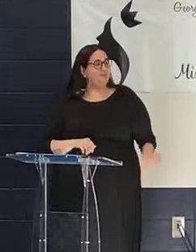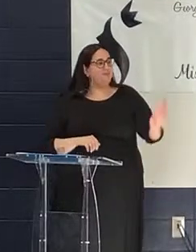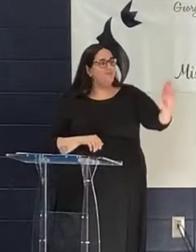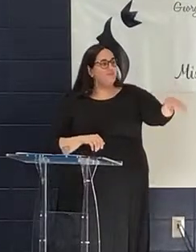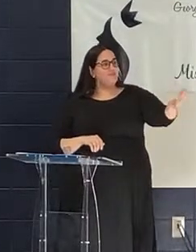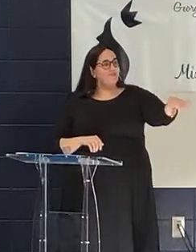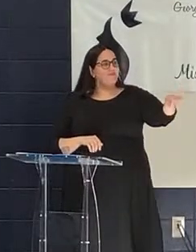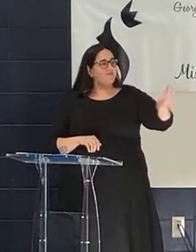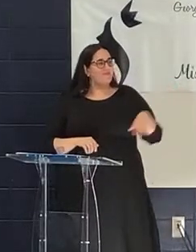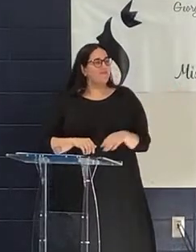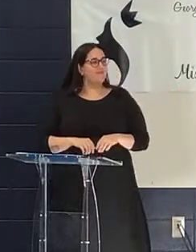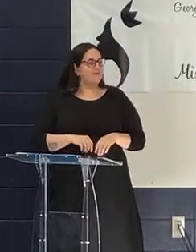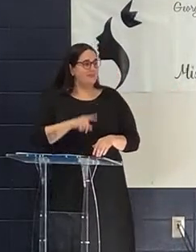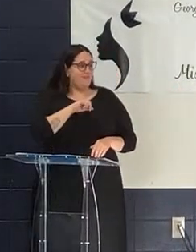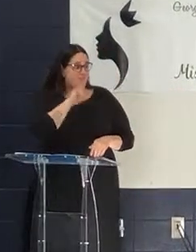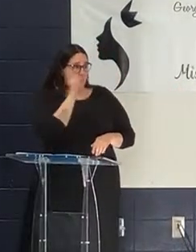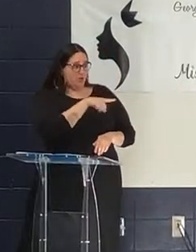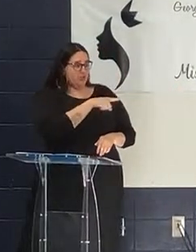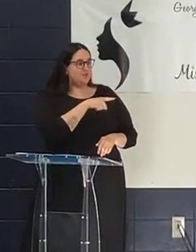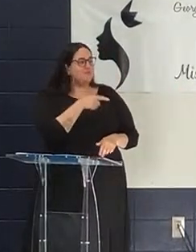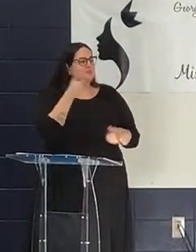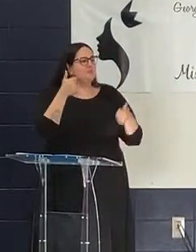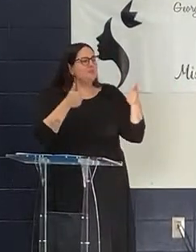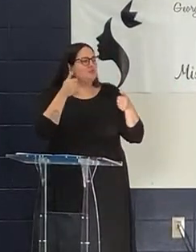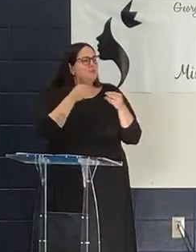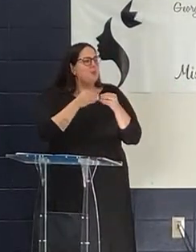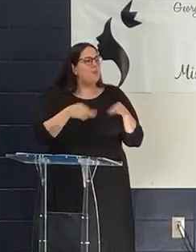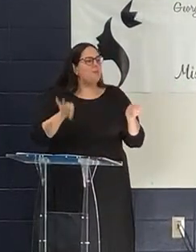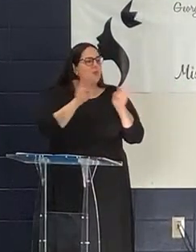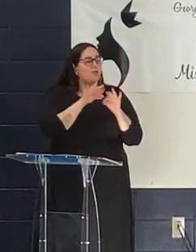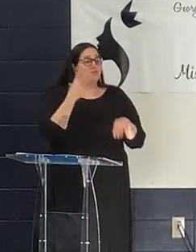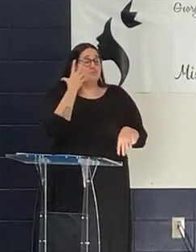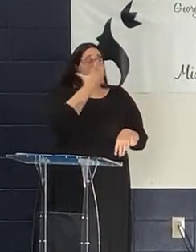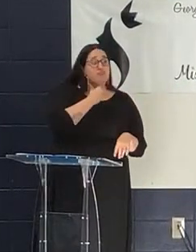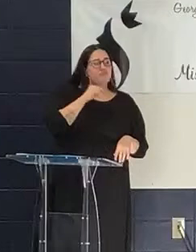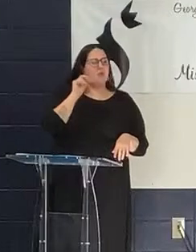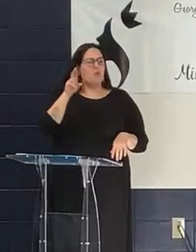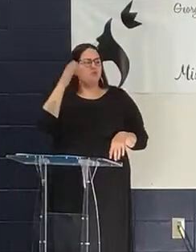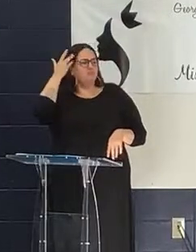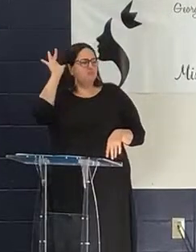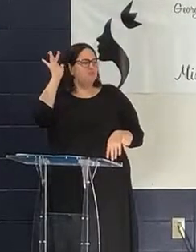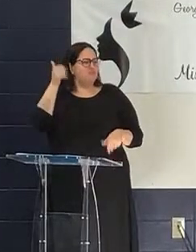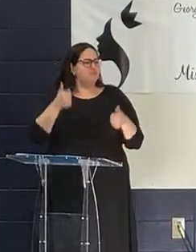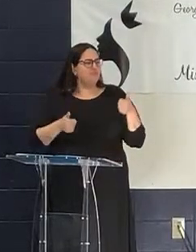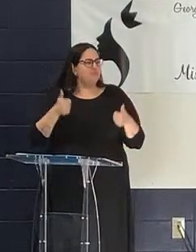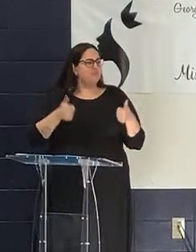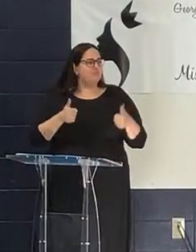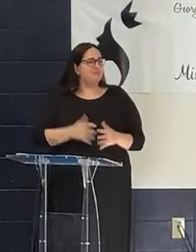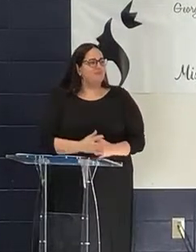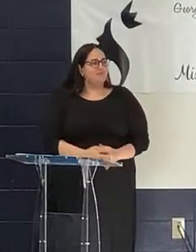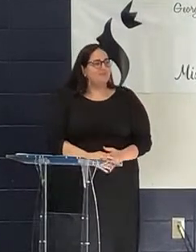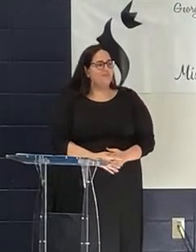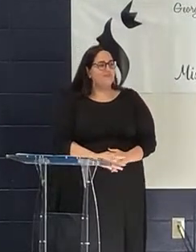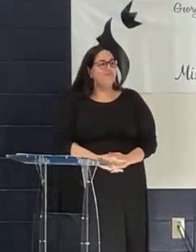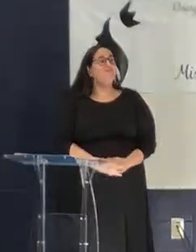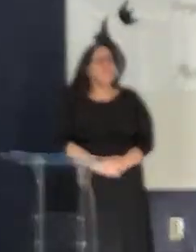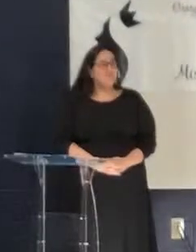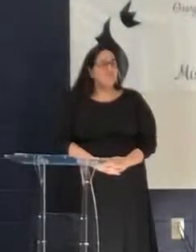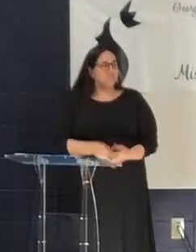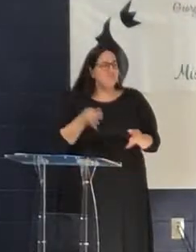and she lives in Northern Georgia with her family. Now, let me ask you, Kayla, which do you think is more important, beauty or